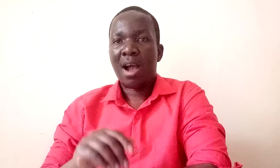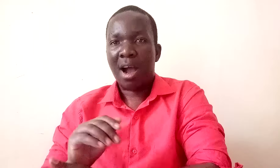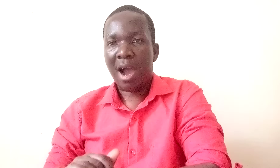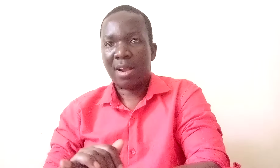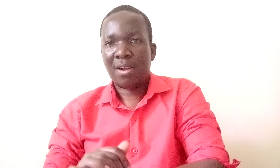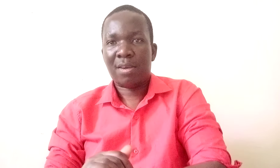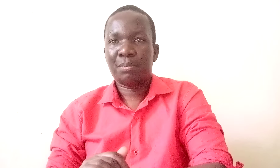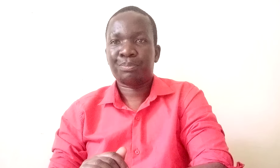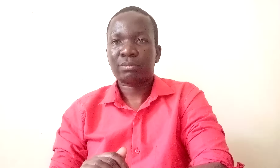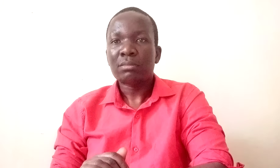R,